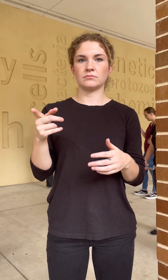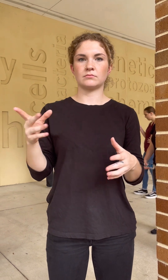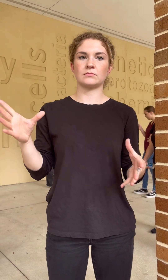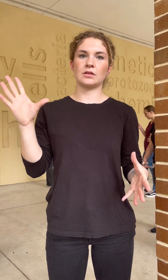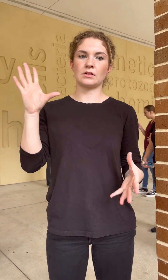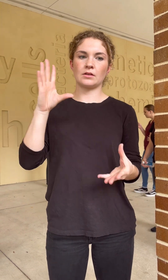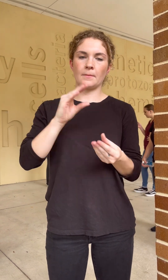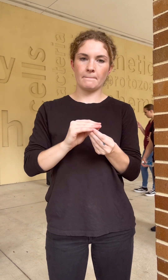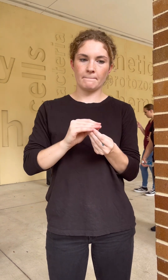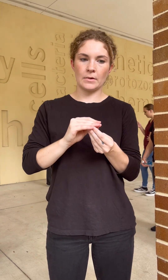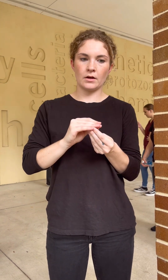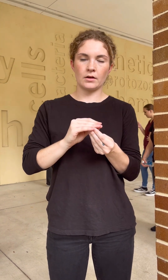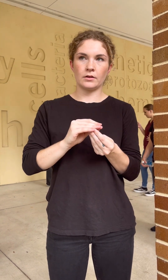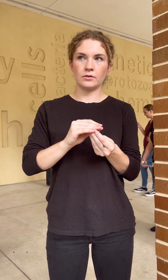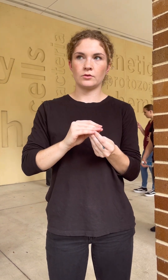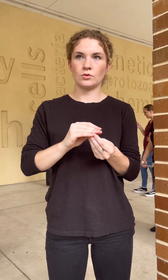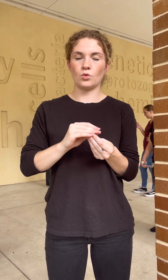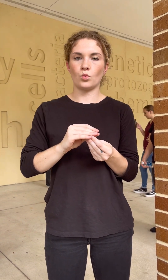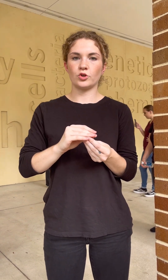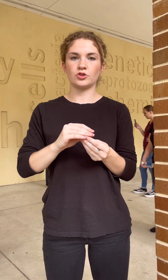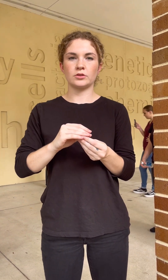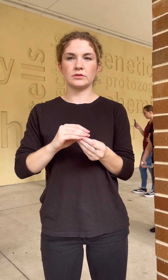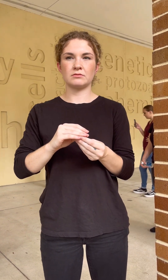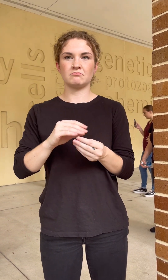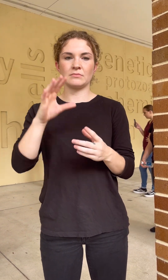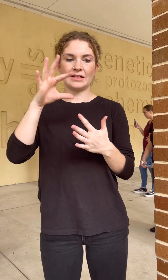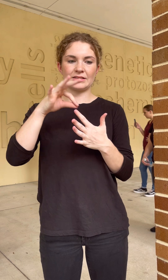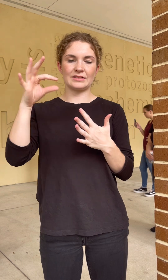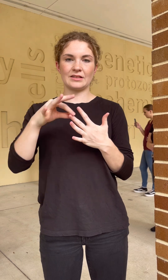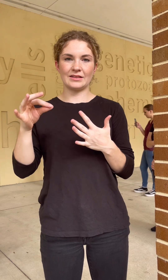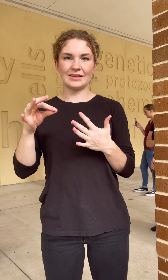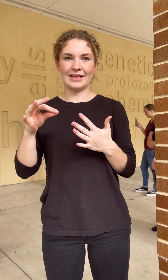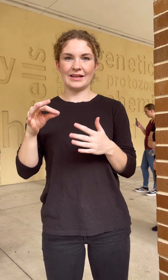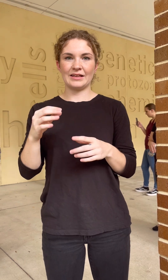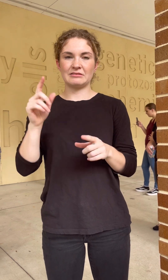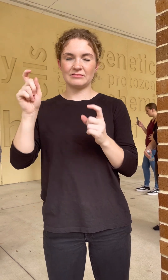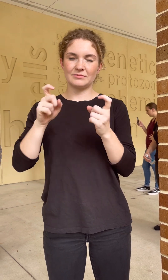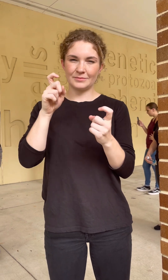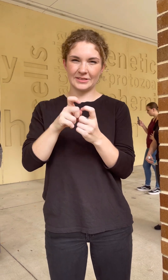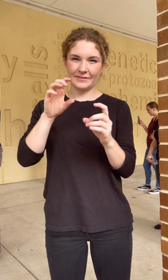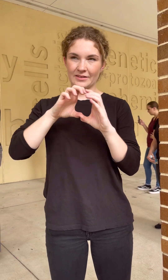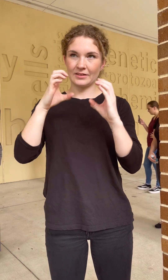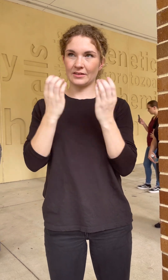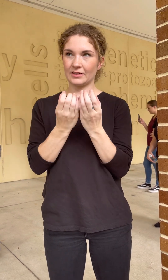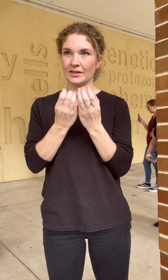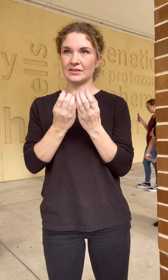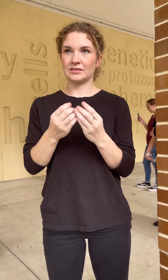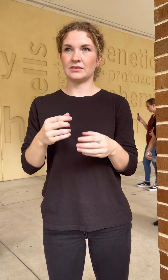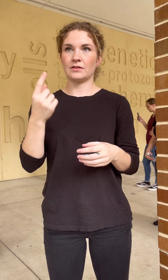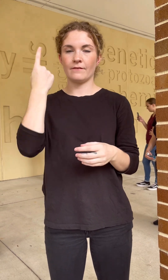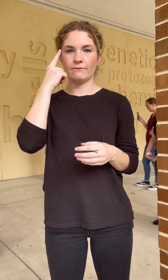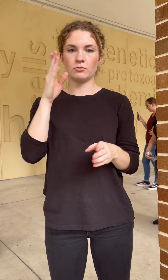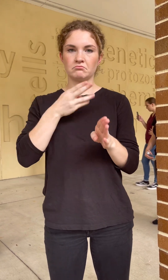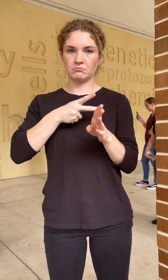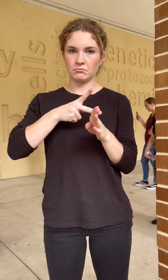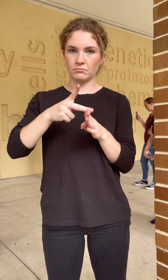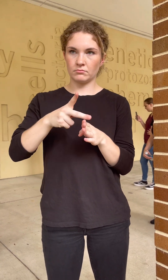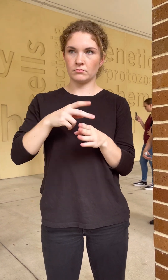classes to create their own major. Something really cool that I heard of somebody doing is combining environmental science and photography because they wanted to